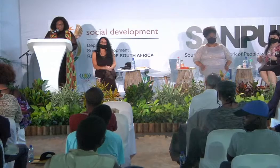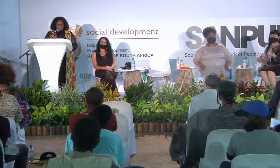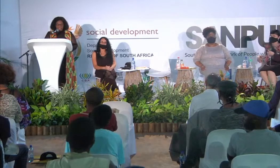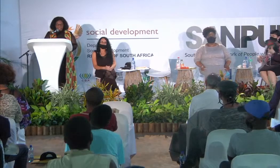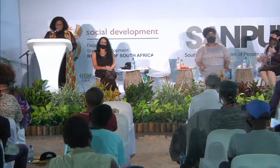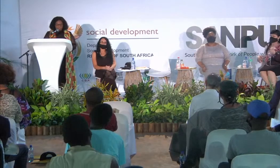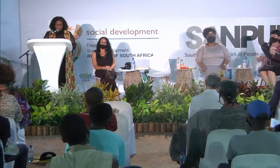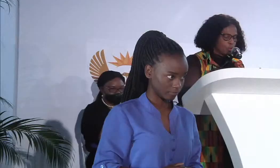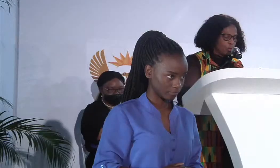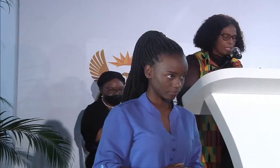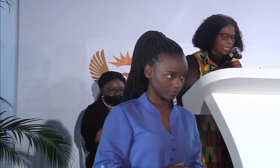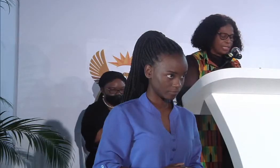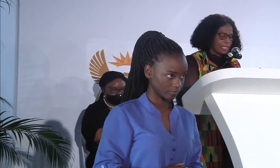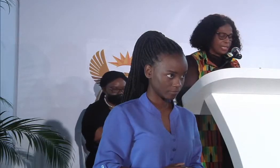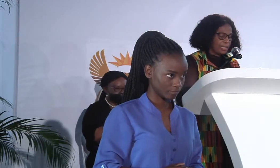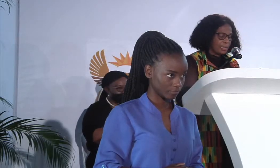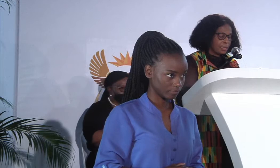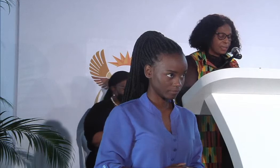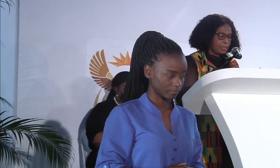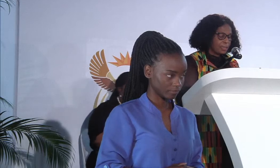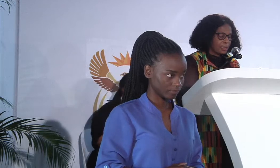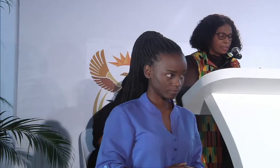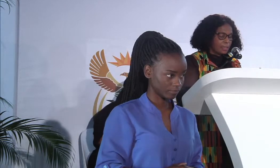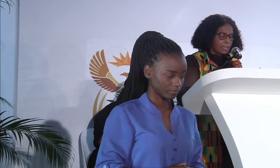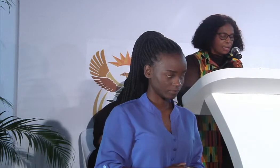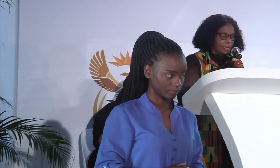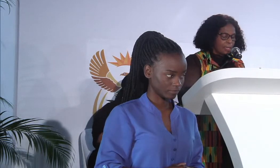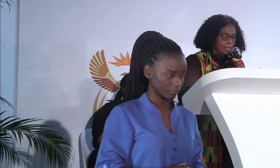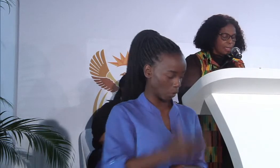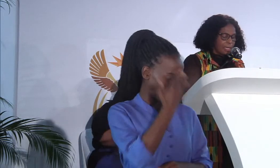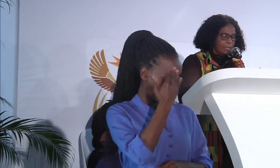It is heartening to note that